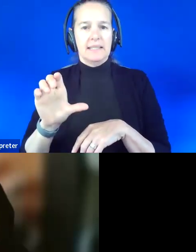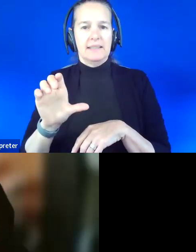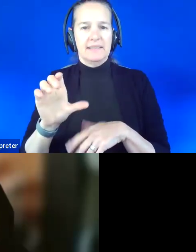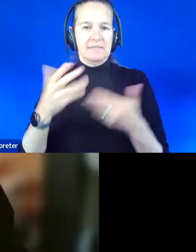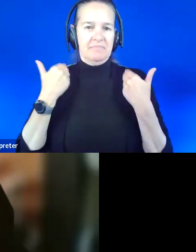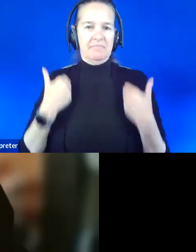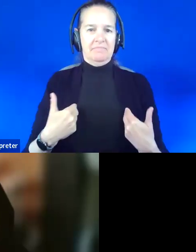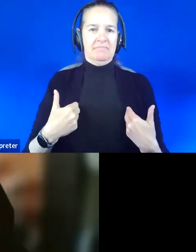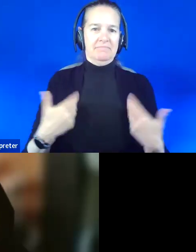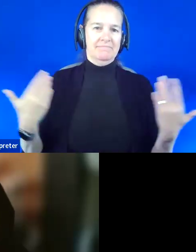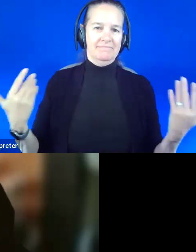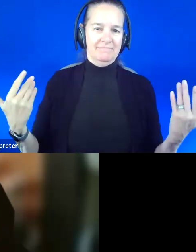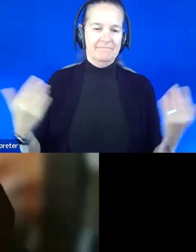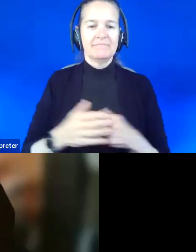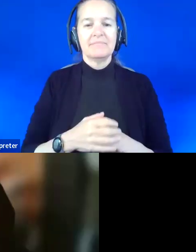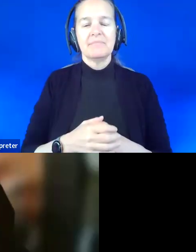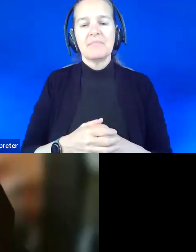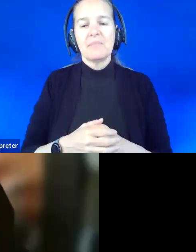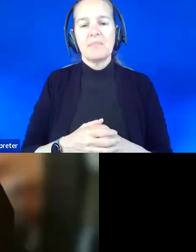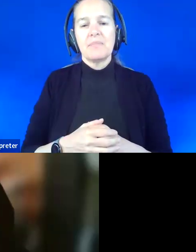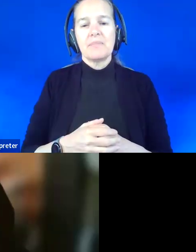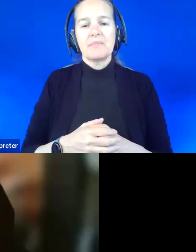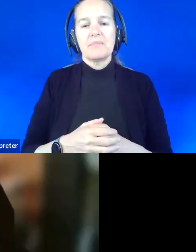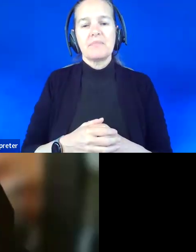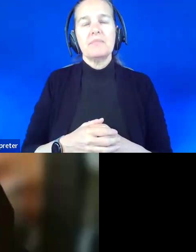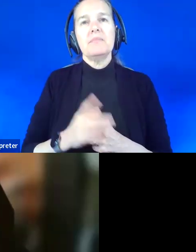me. Um, I am